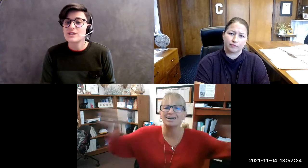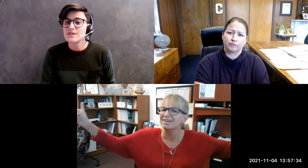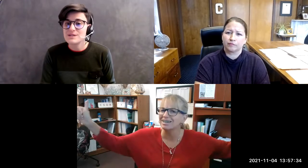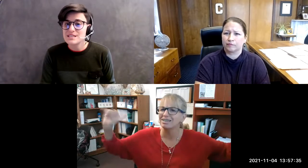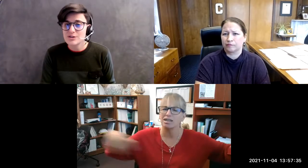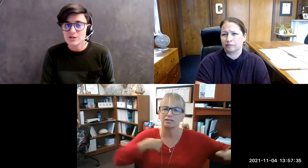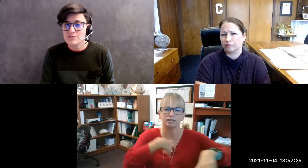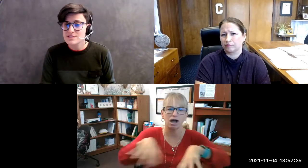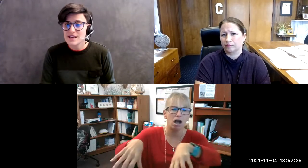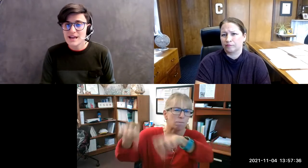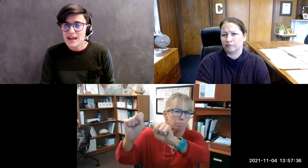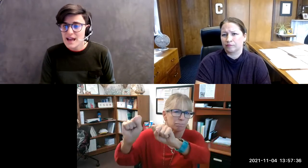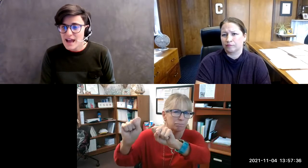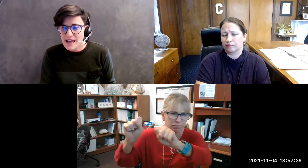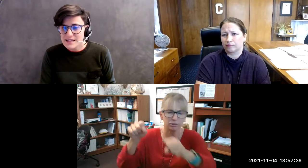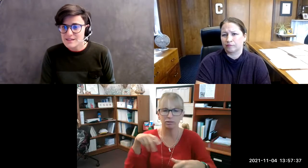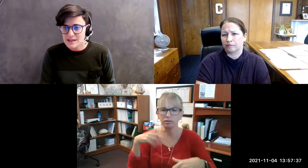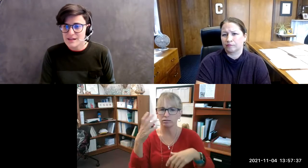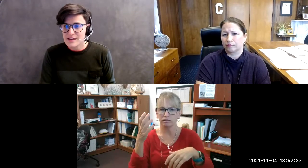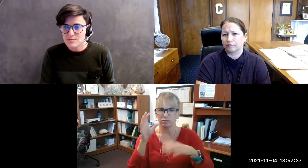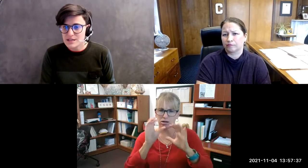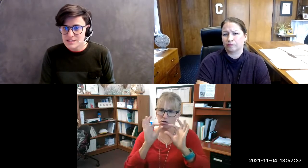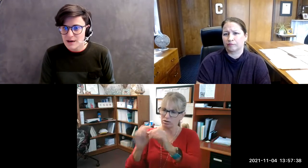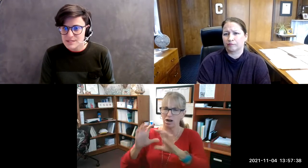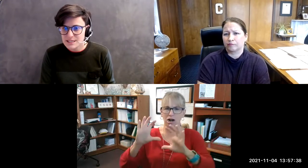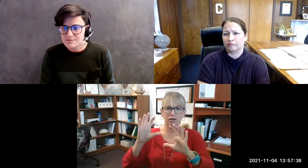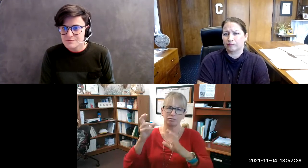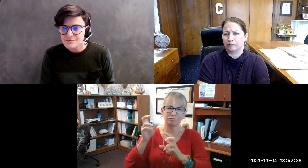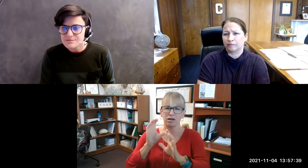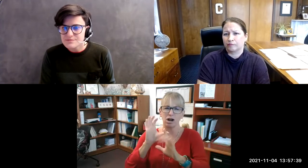curriculum materials, anything that can be adopted,